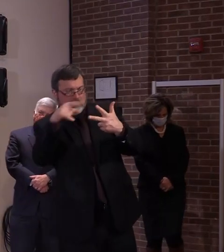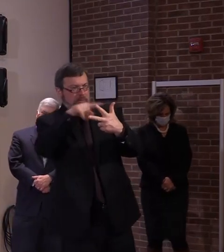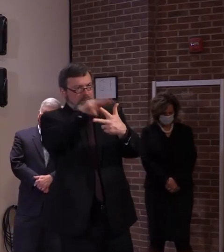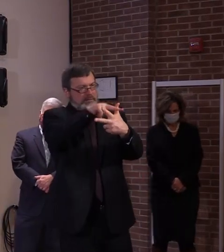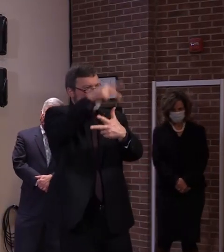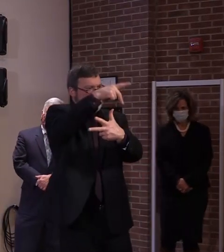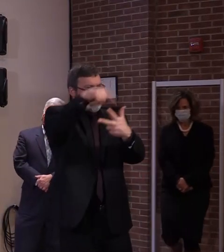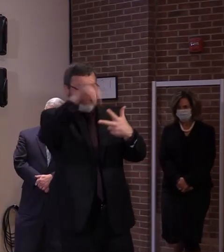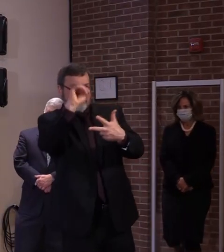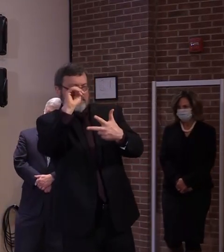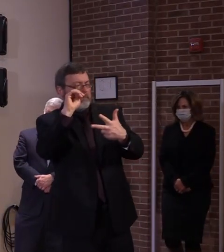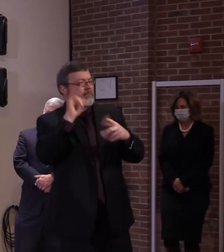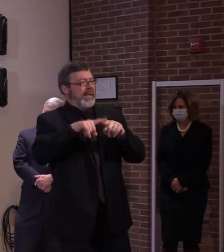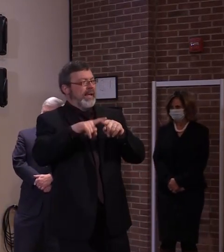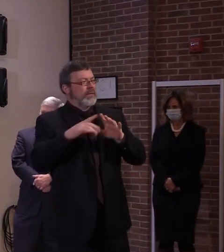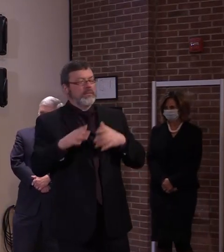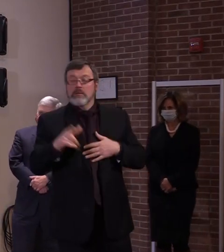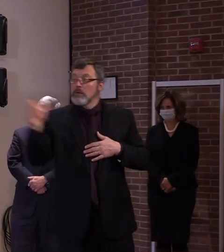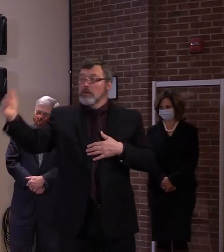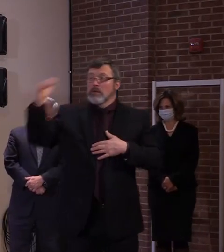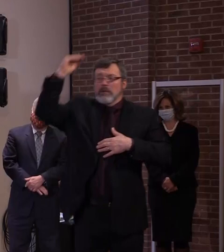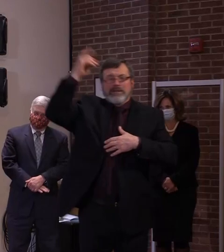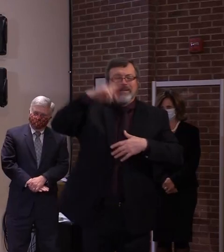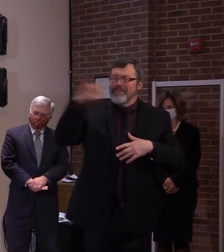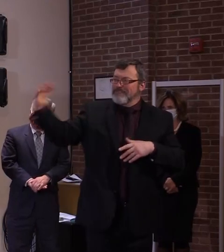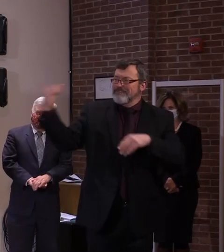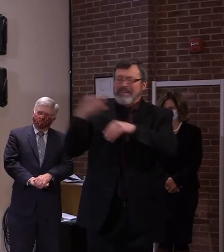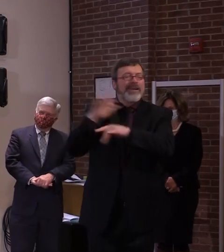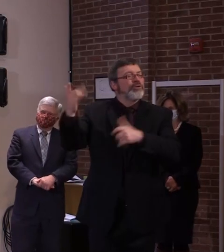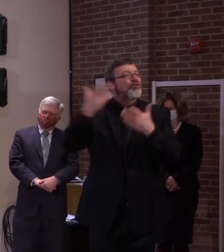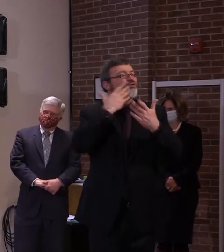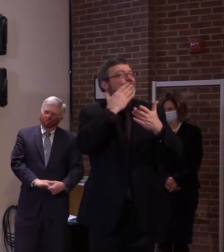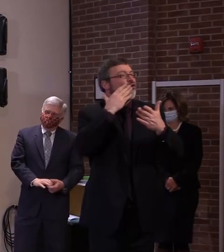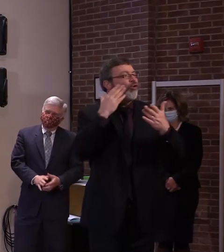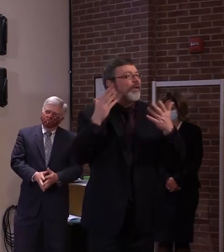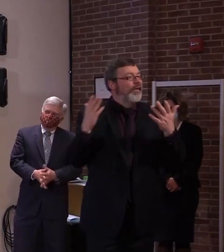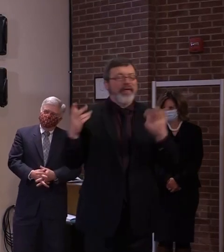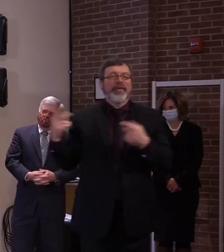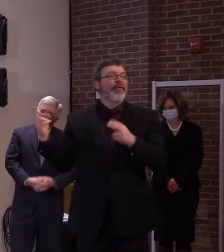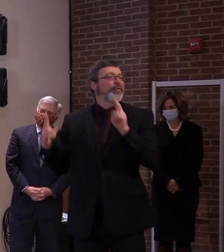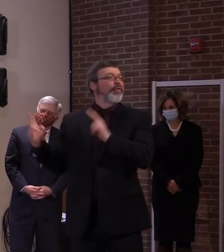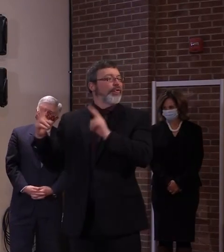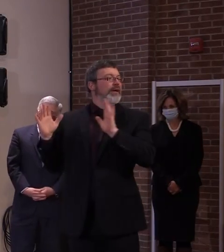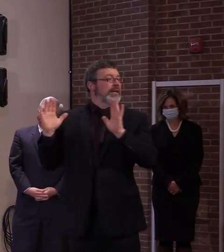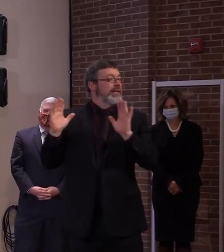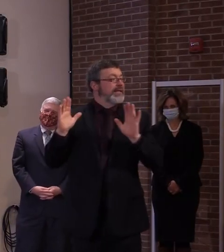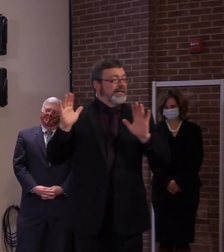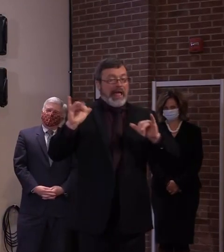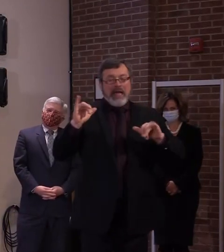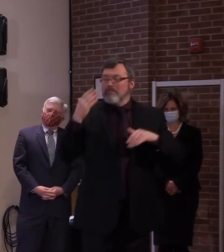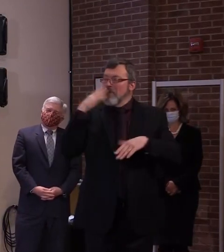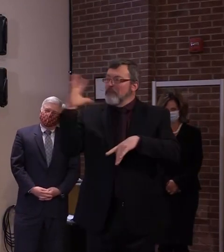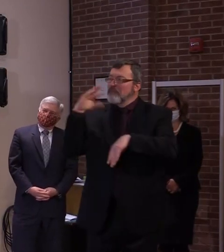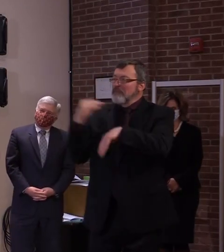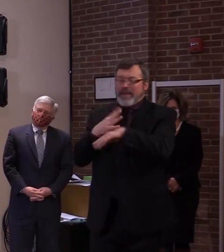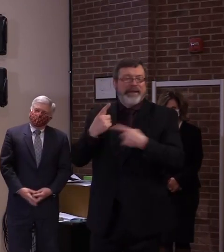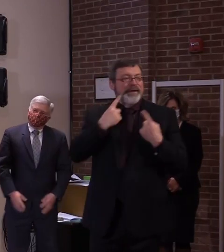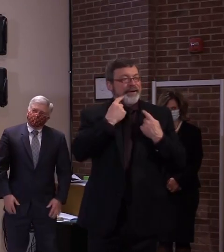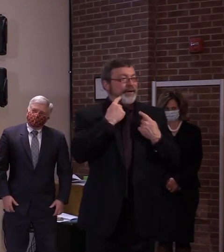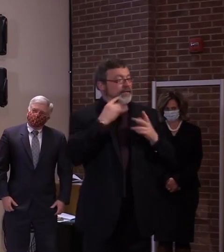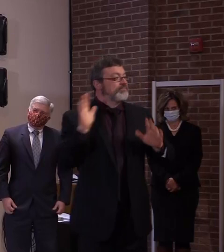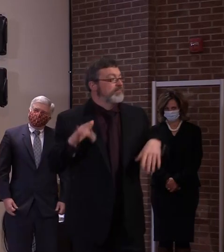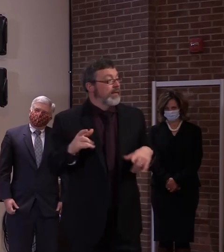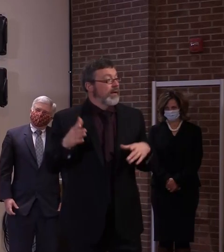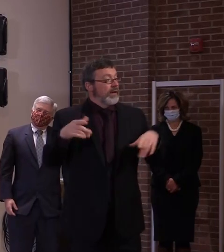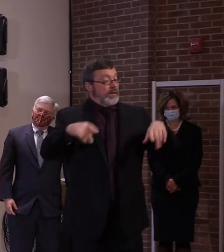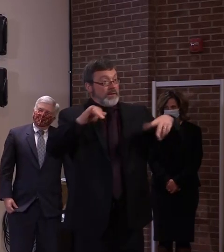And I think that was a great recommendation. So we know that after a single dose of J&J, the Moderna does boost